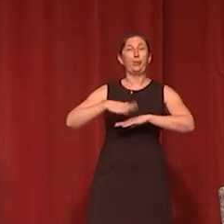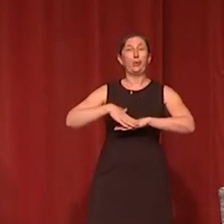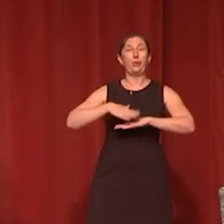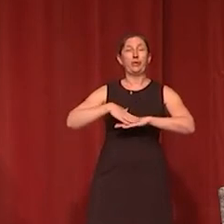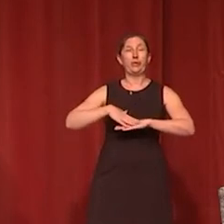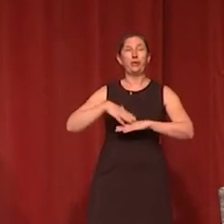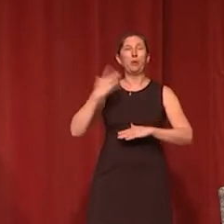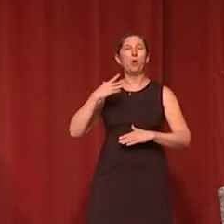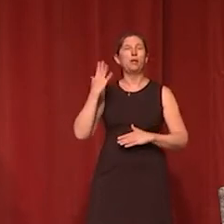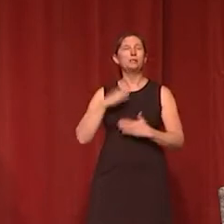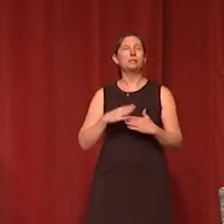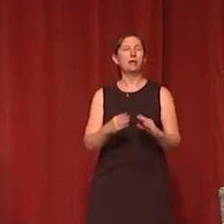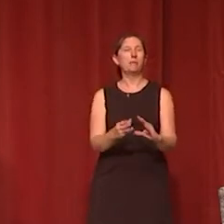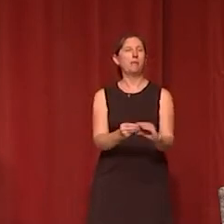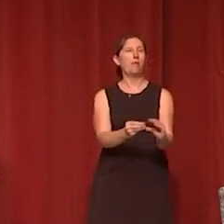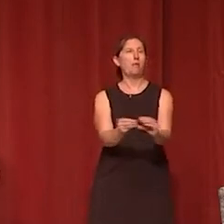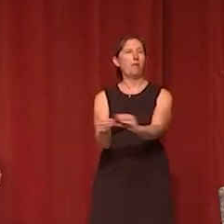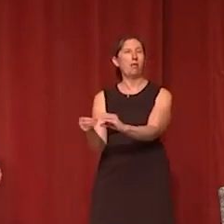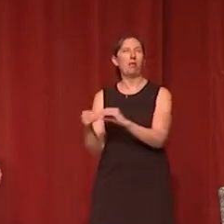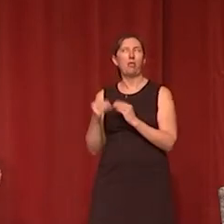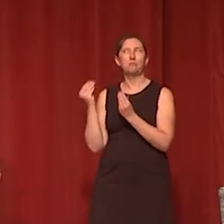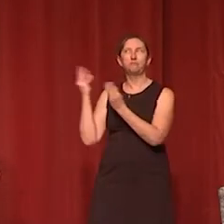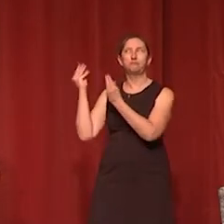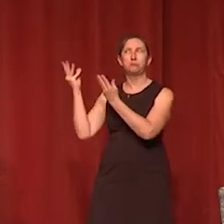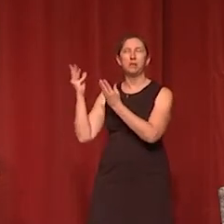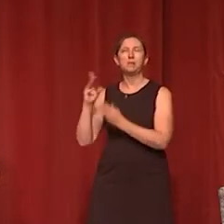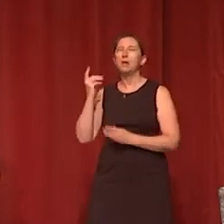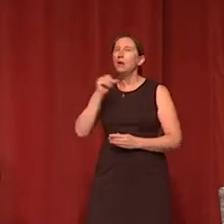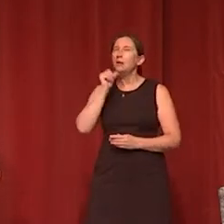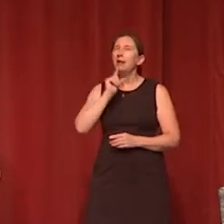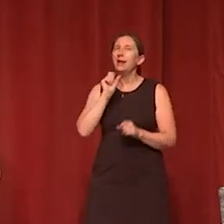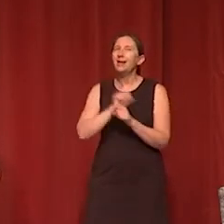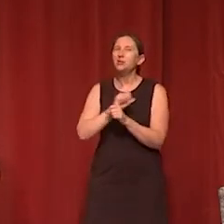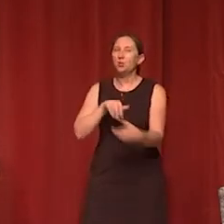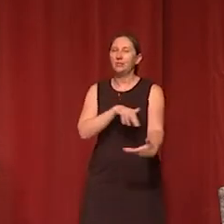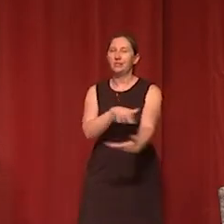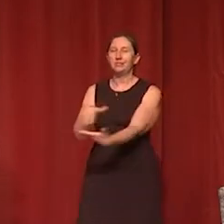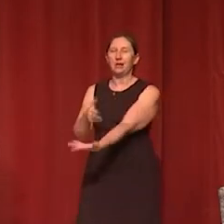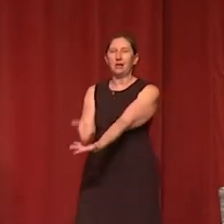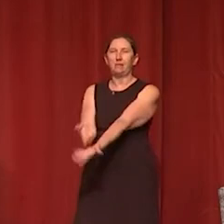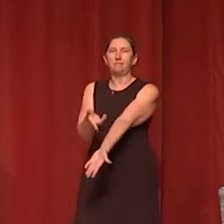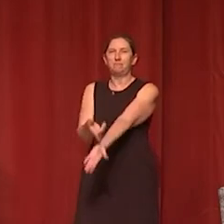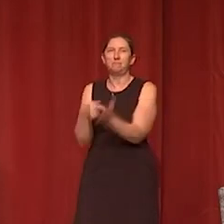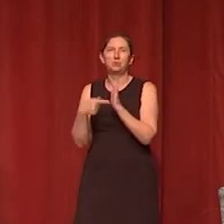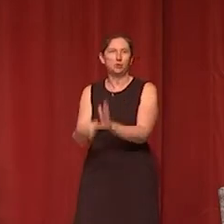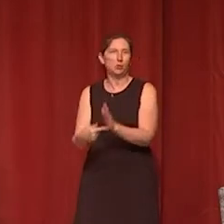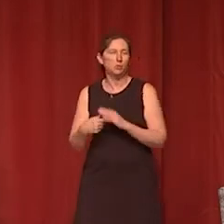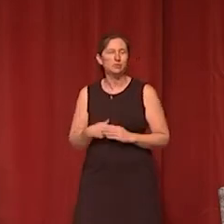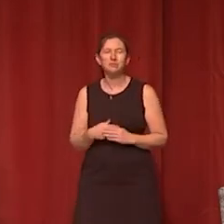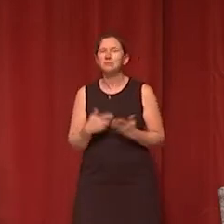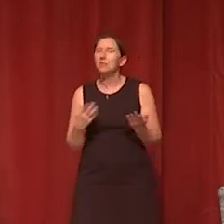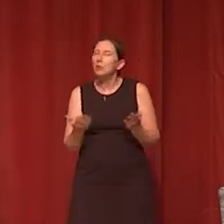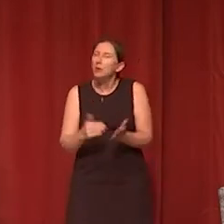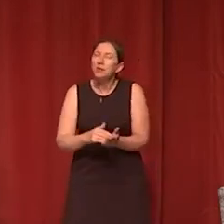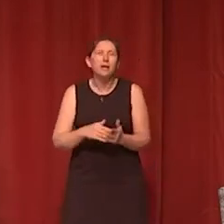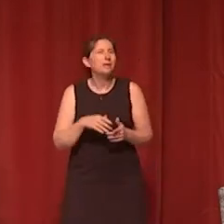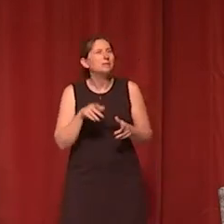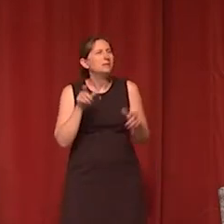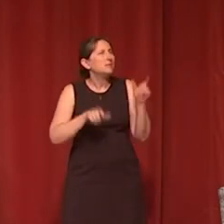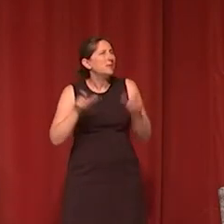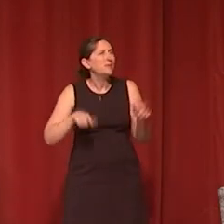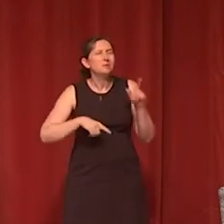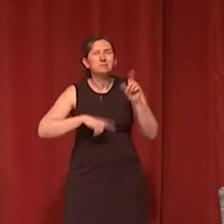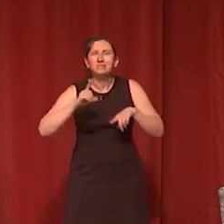on large-scale studies. But each of us are different, so, you know, I've had patients who have a certain side